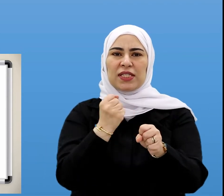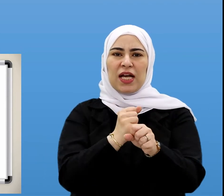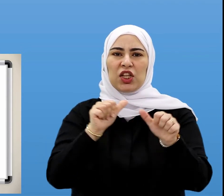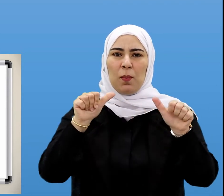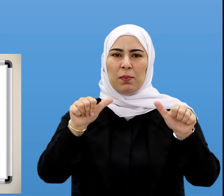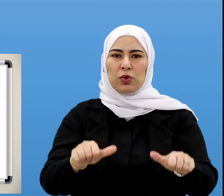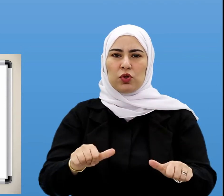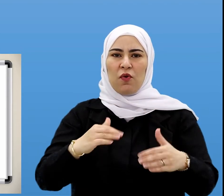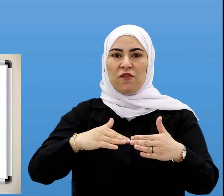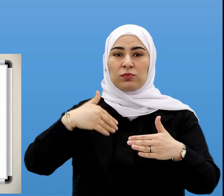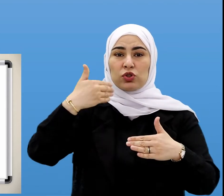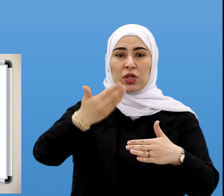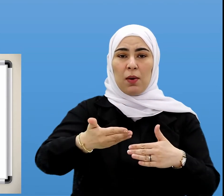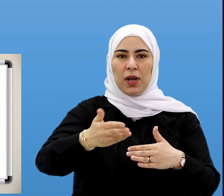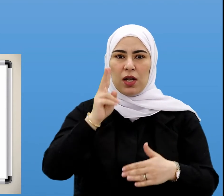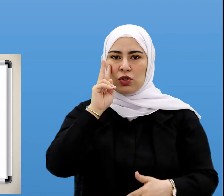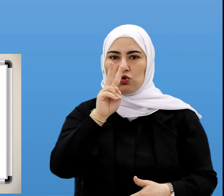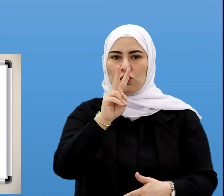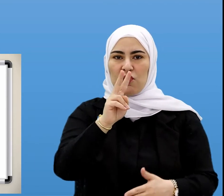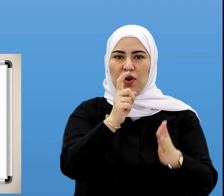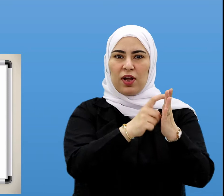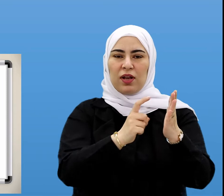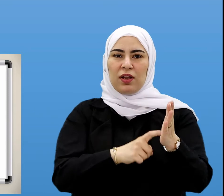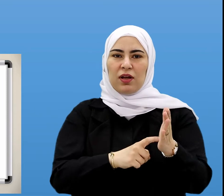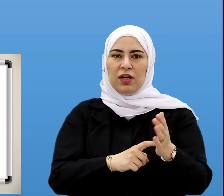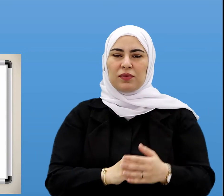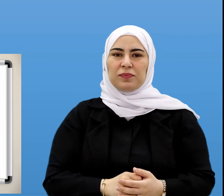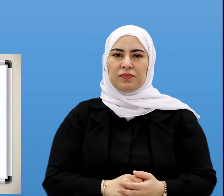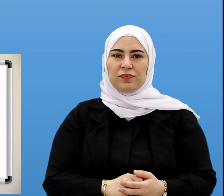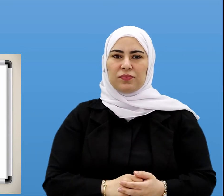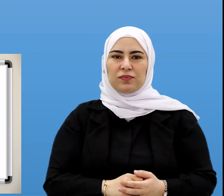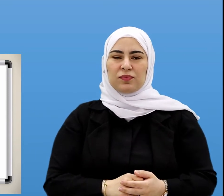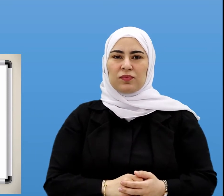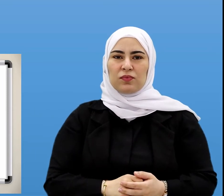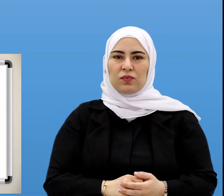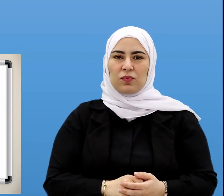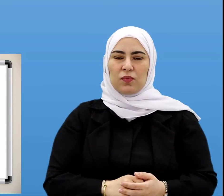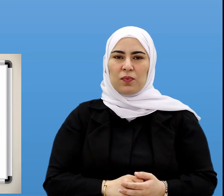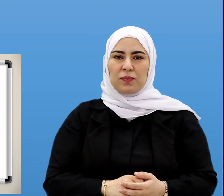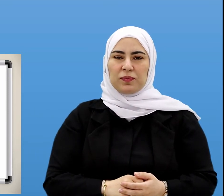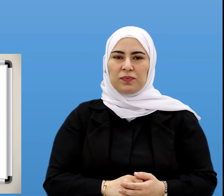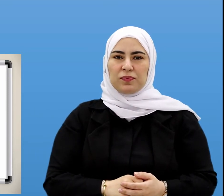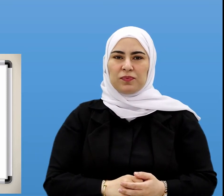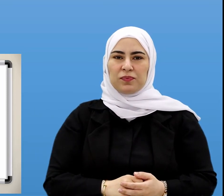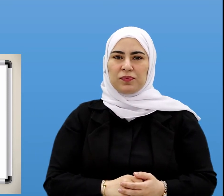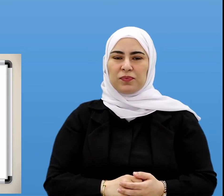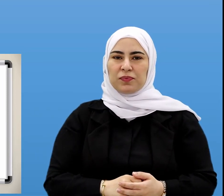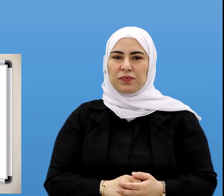tense. Look at the rule. According to the rule, to use be able to in future tense, you must put